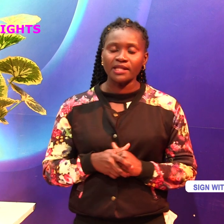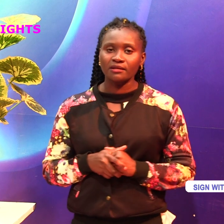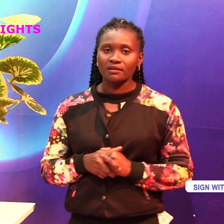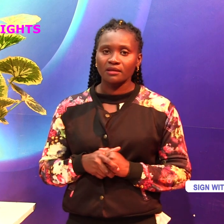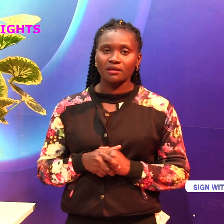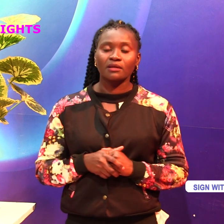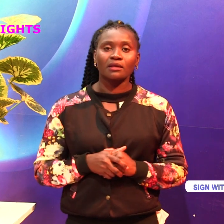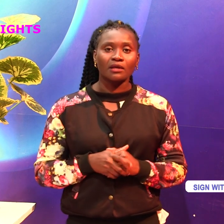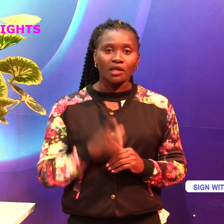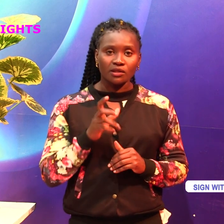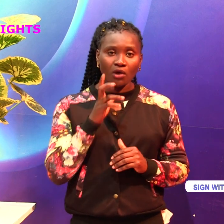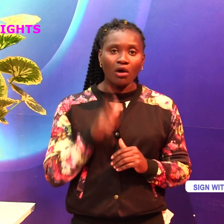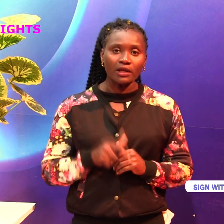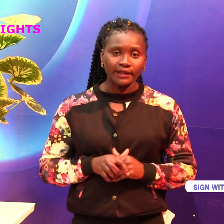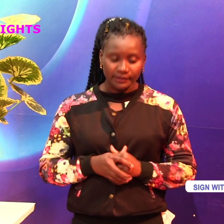upset, scold,